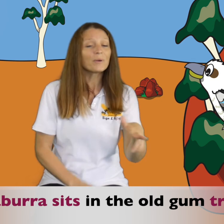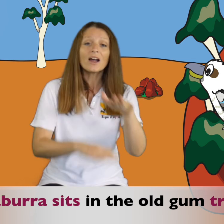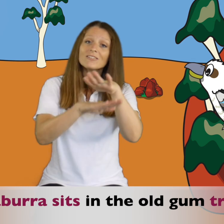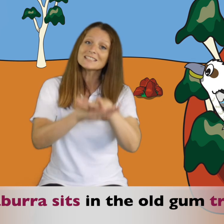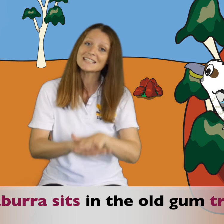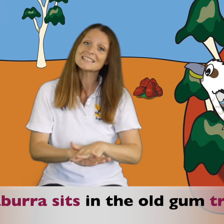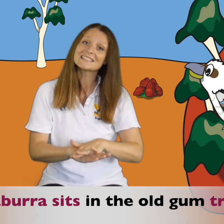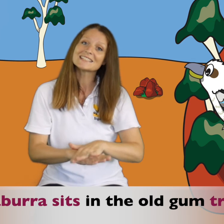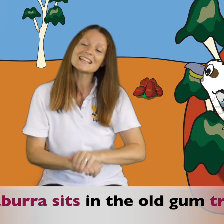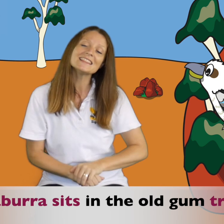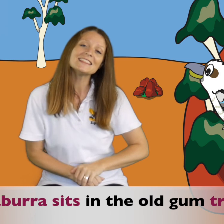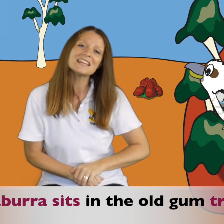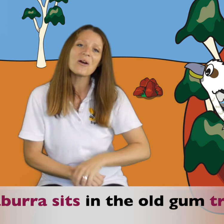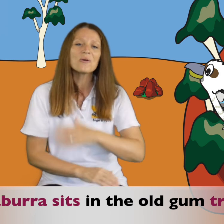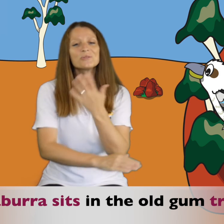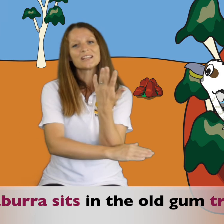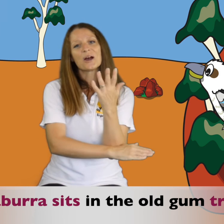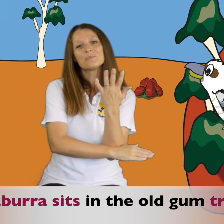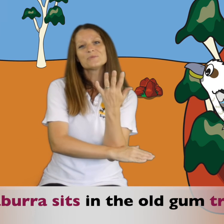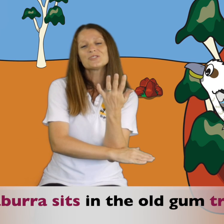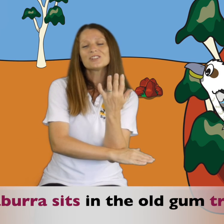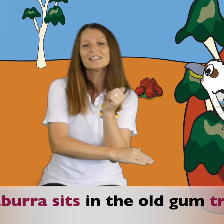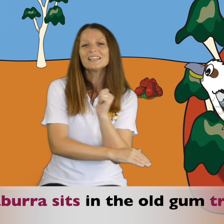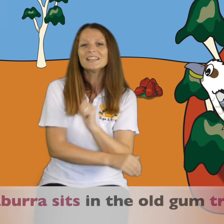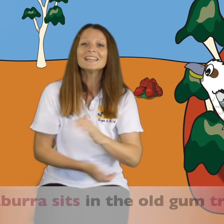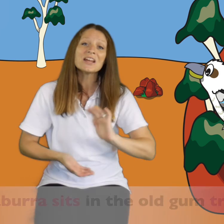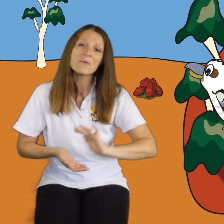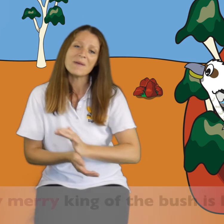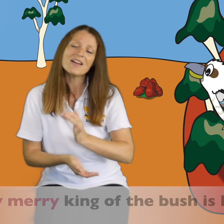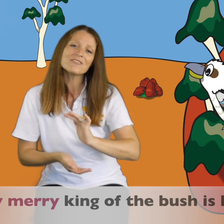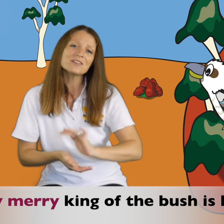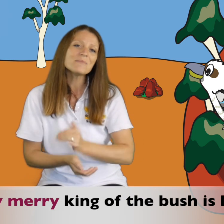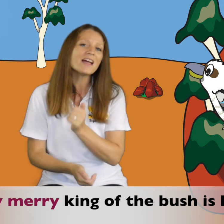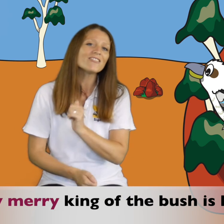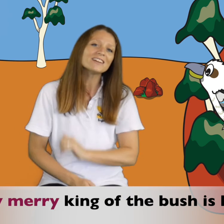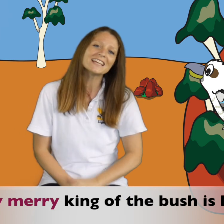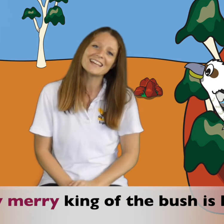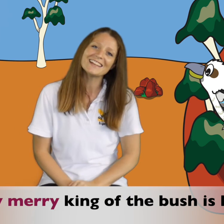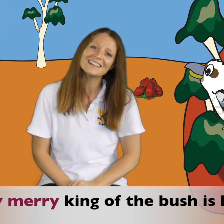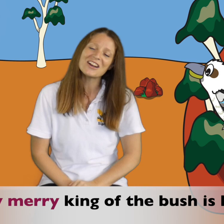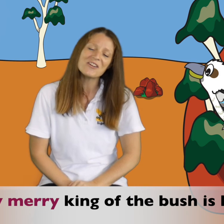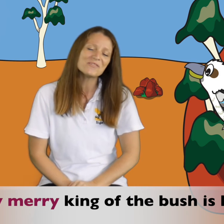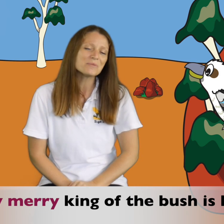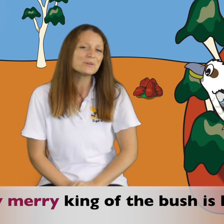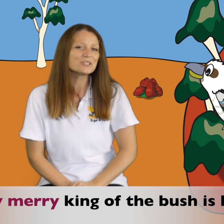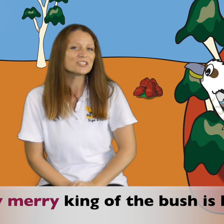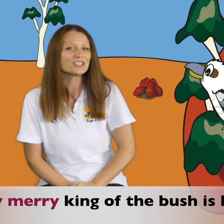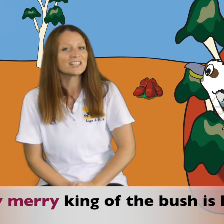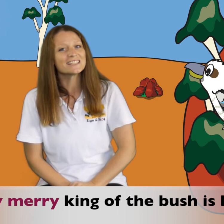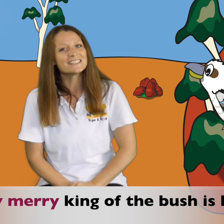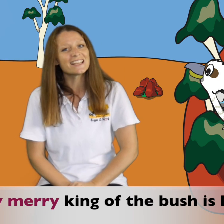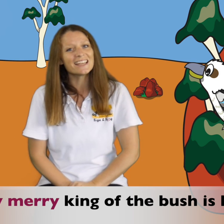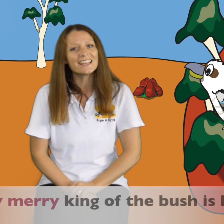Kookaburra sits in the old gum tree. Merry, merry king of the bush is